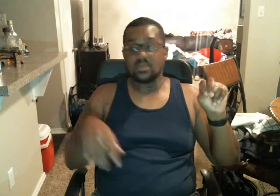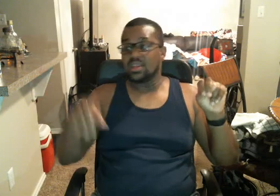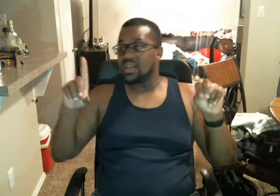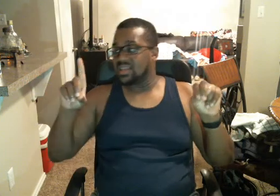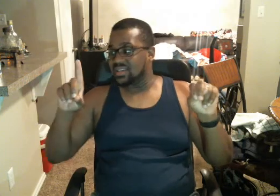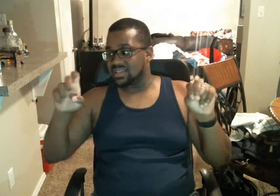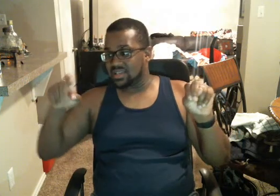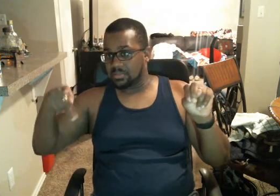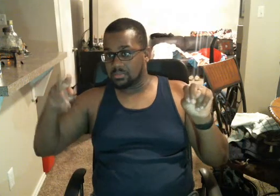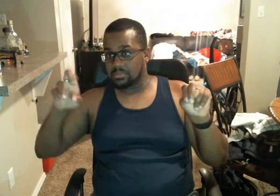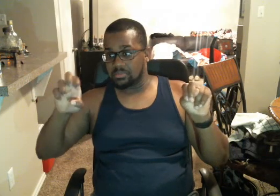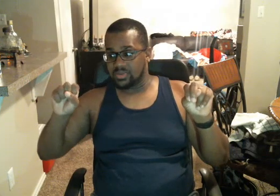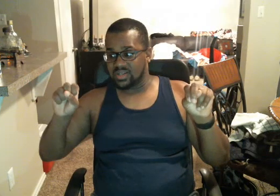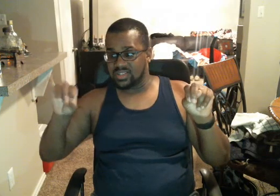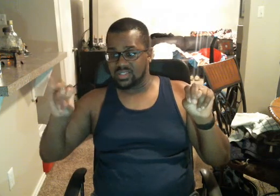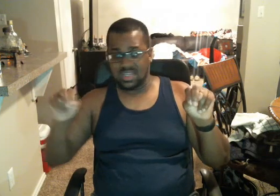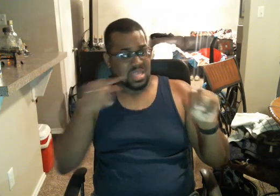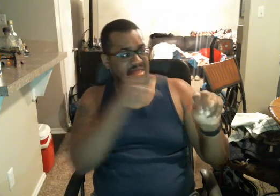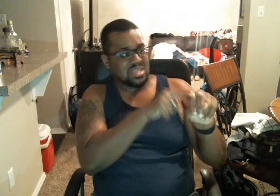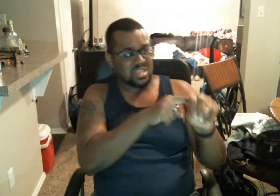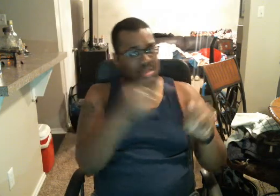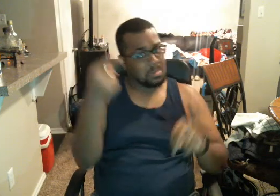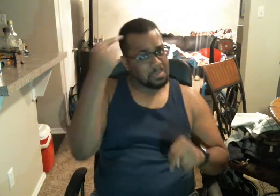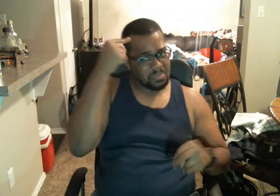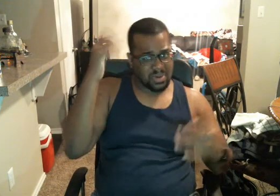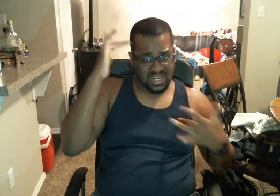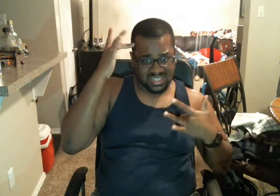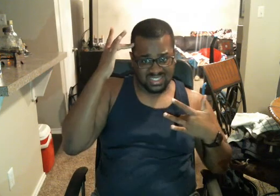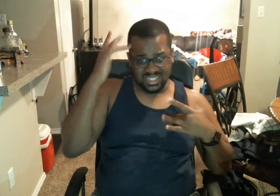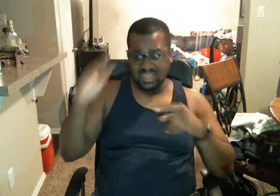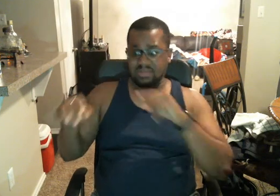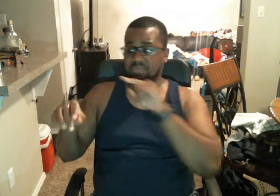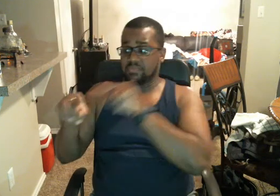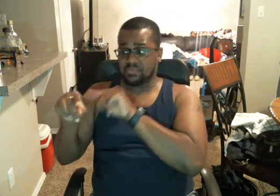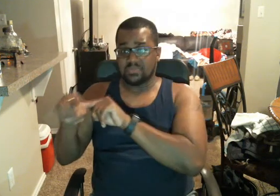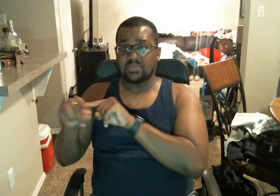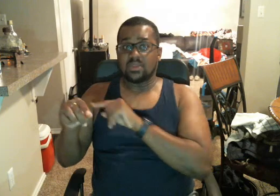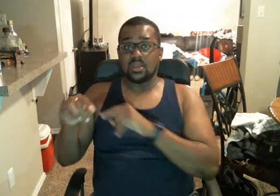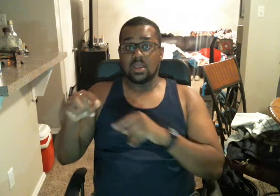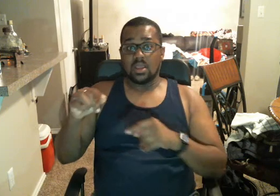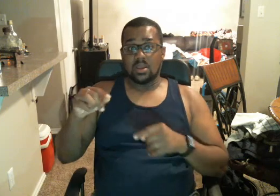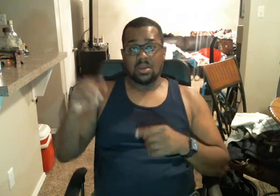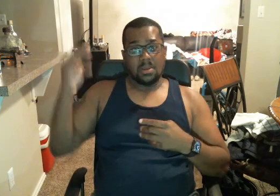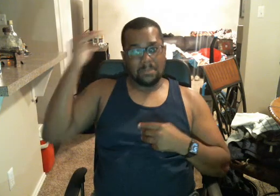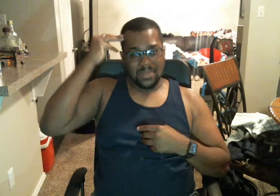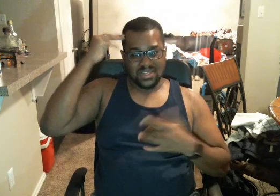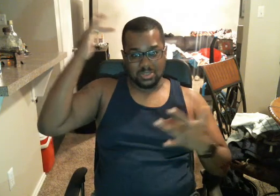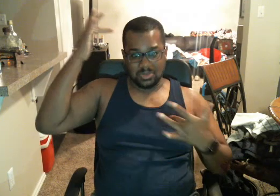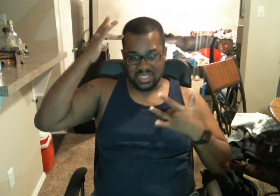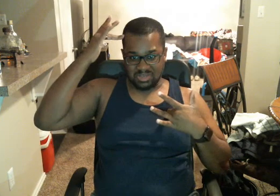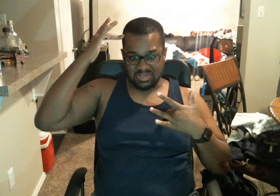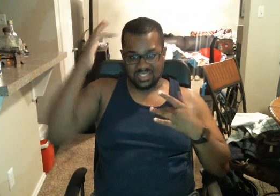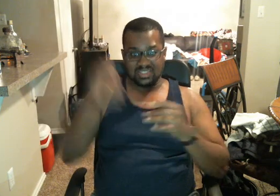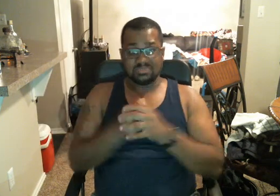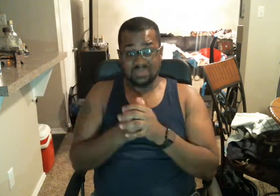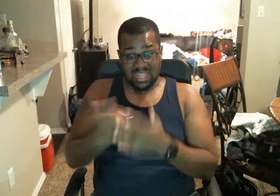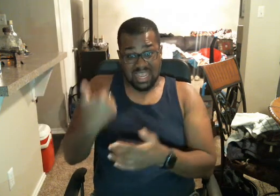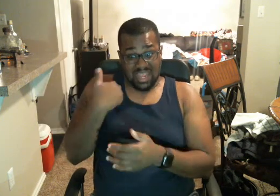brain disease and we call depression a mental illness. Why is that? I got a buddy, he lives in Niagara Falls, Steve Lutzing, played in